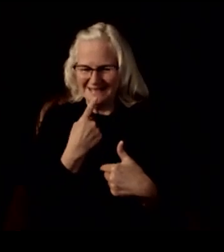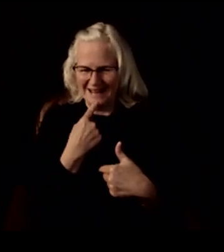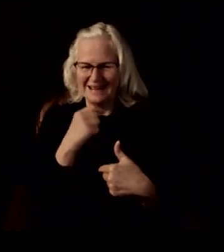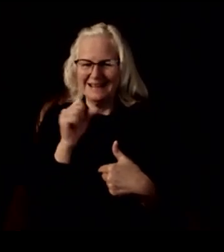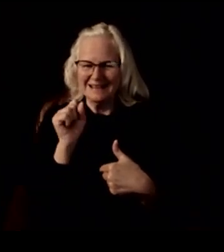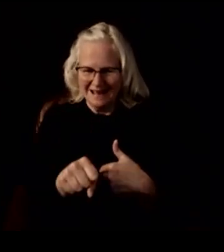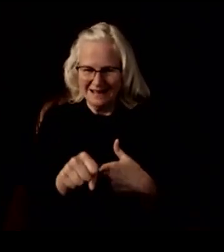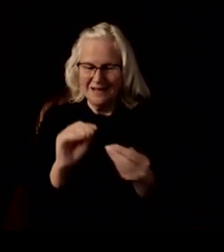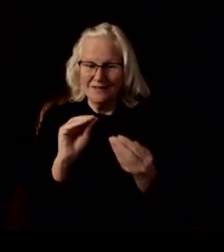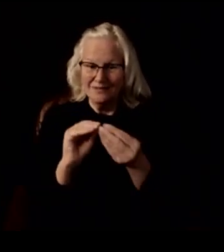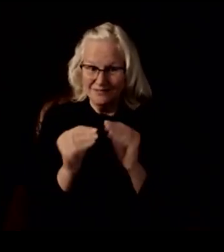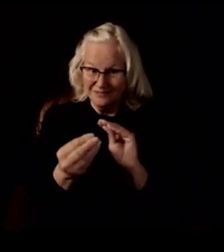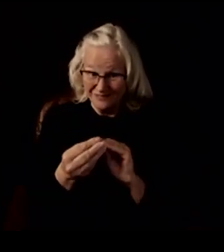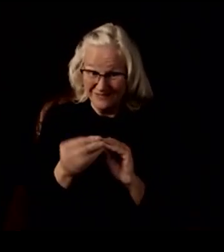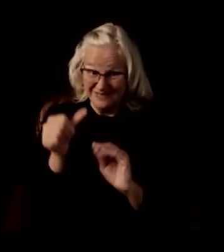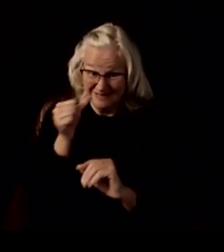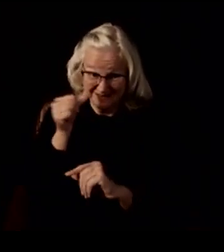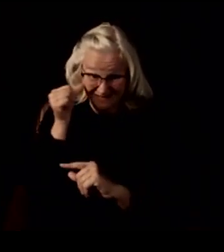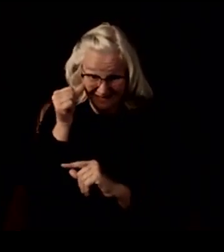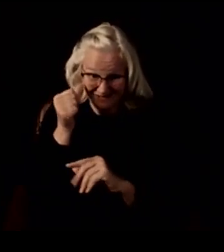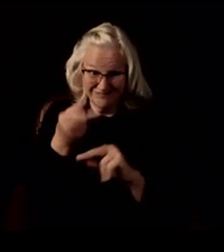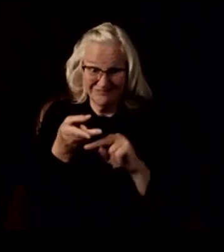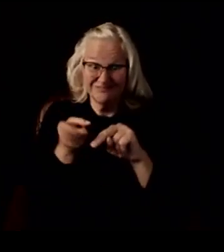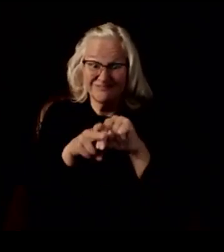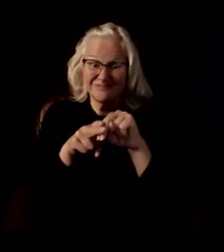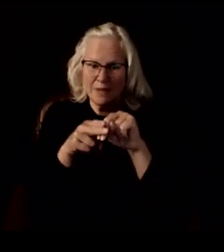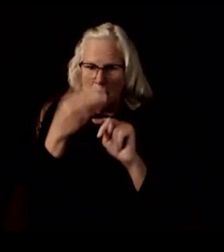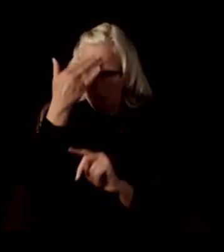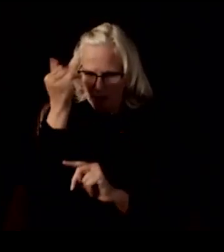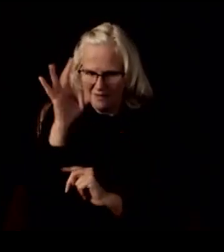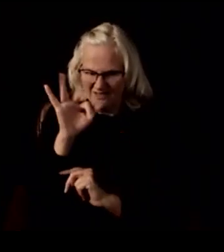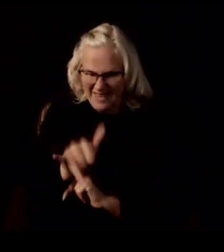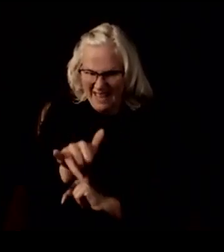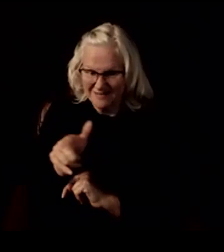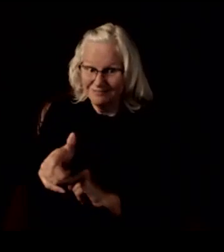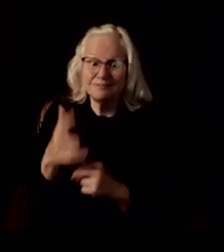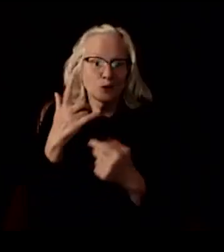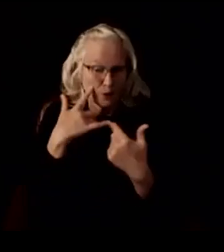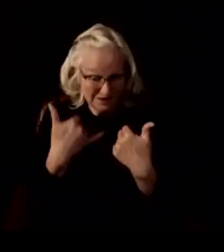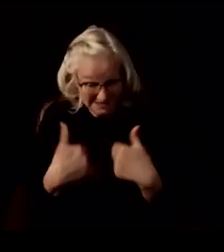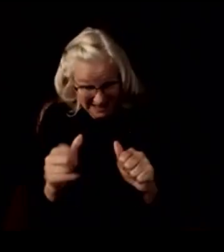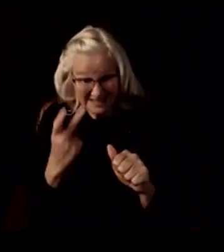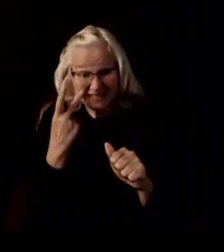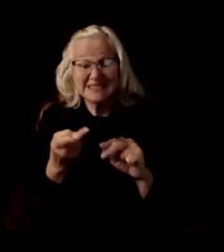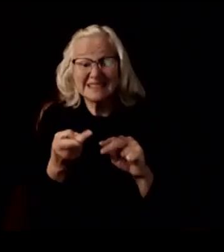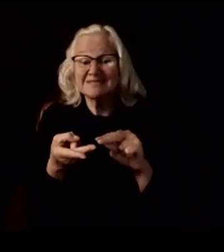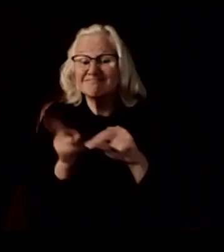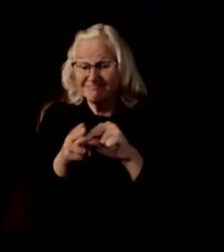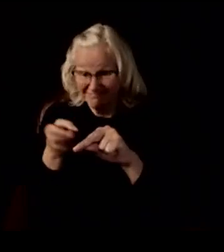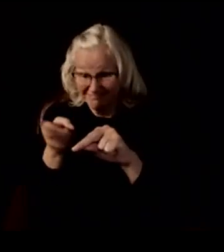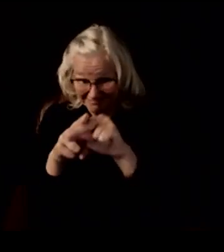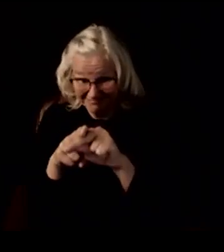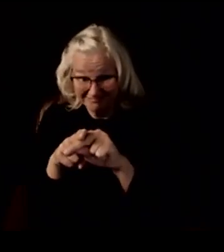cases yesterday, but we continue to see a very disturbing trend of increasing cases. And we're